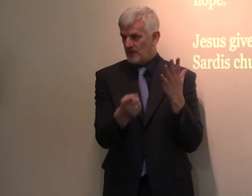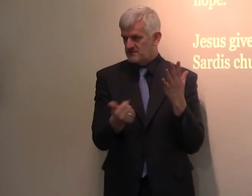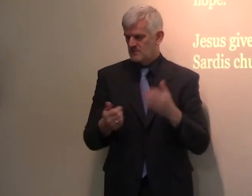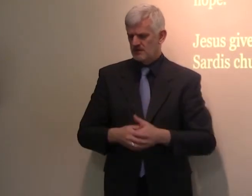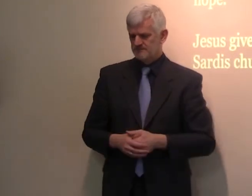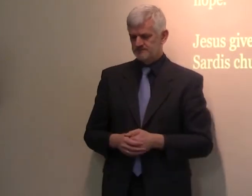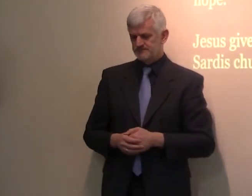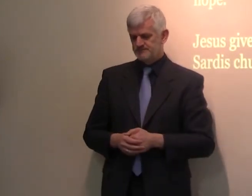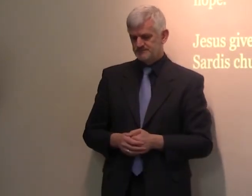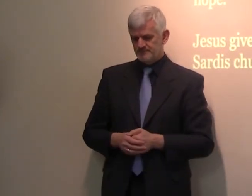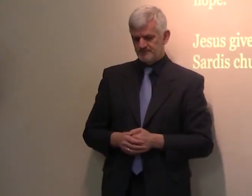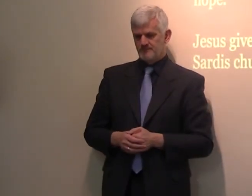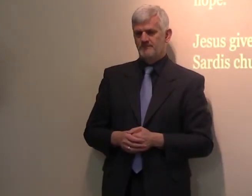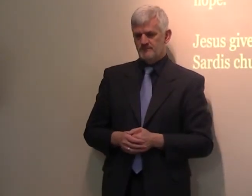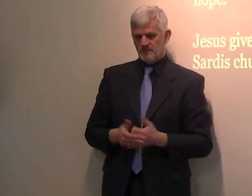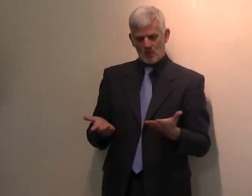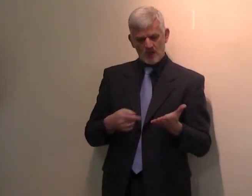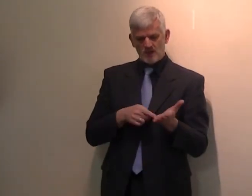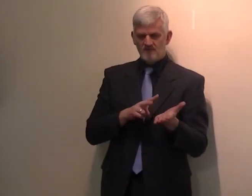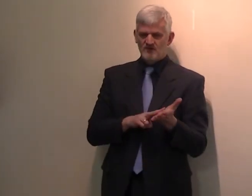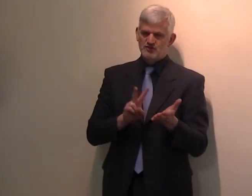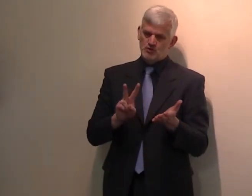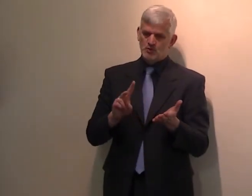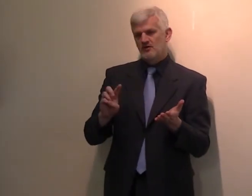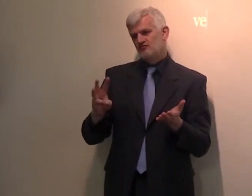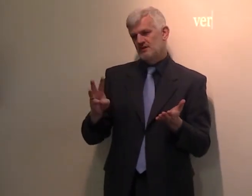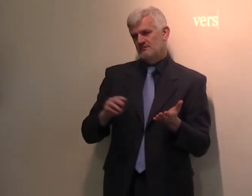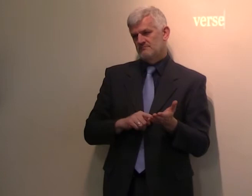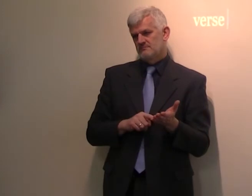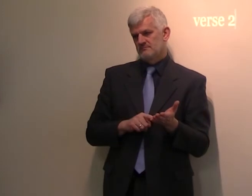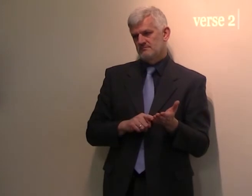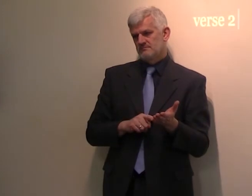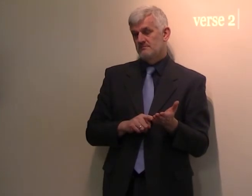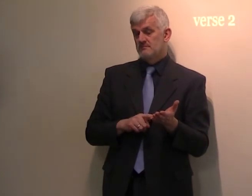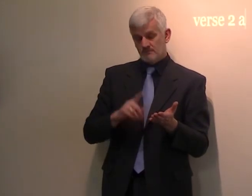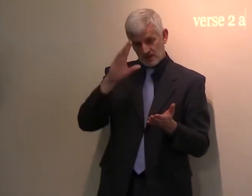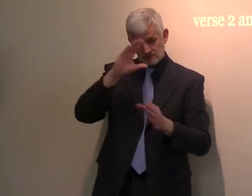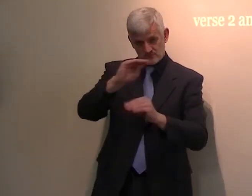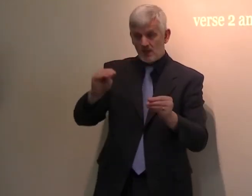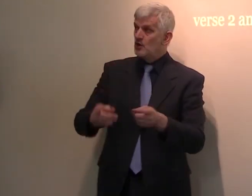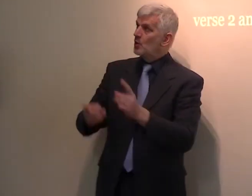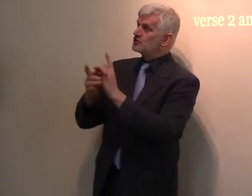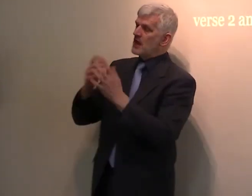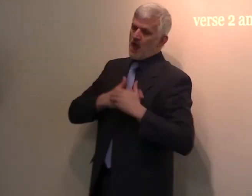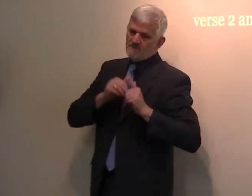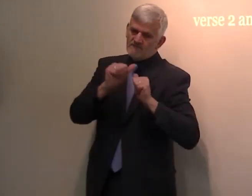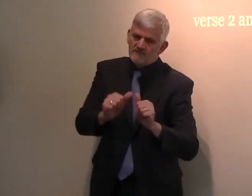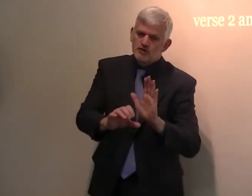And they are spelled out for us in verse 2 and 3. So the Lord loves his church. He gives five commands to resuscitate what